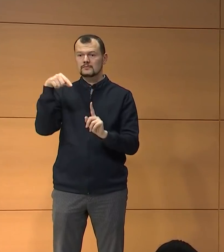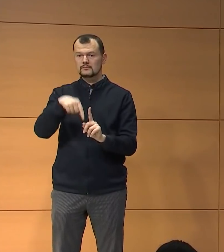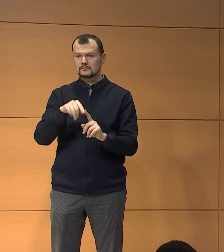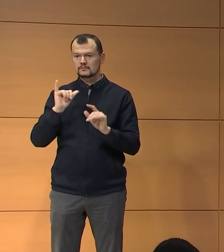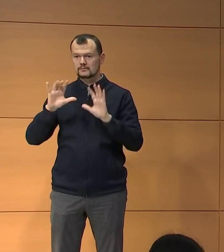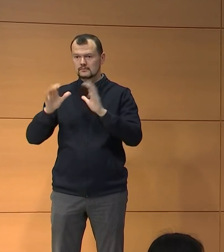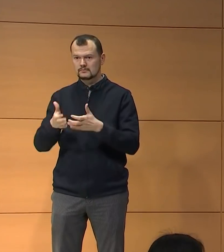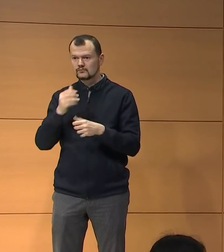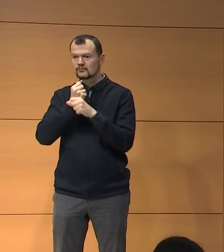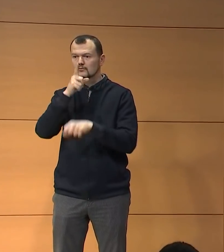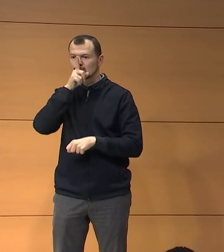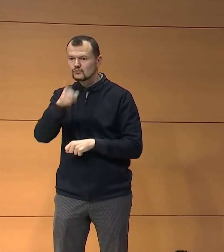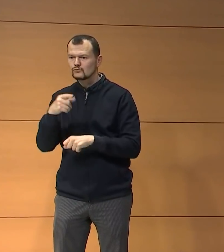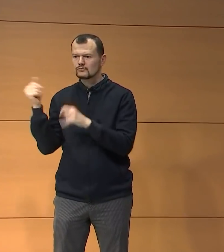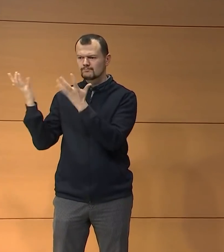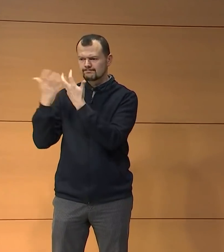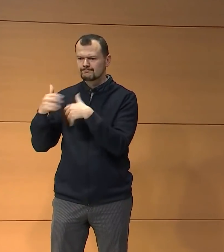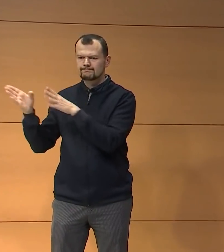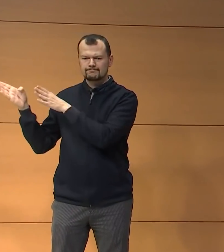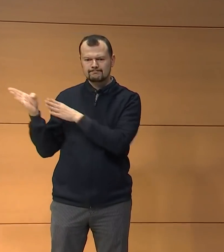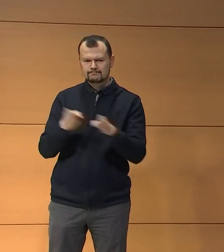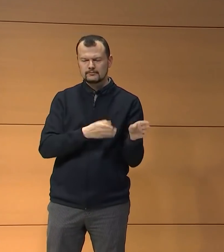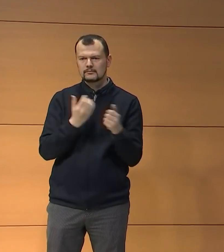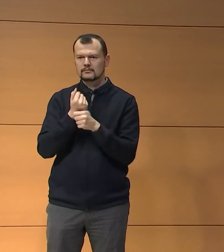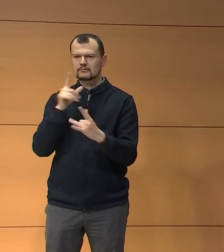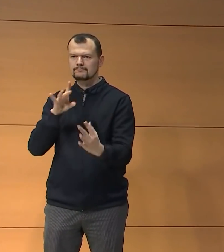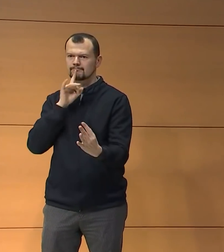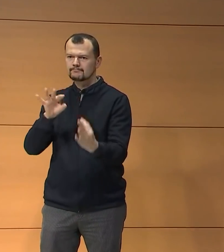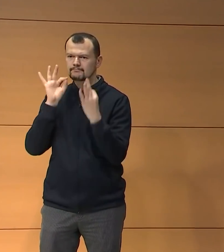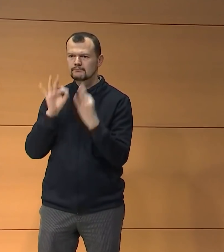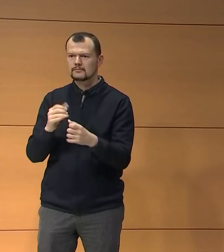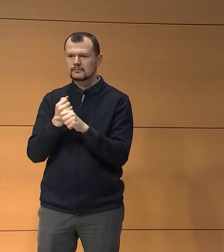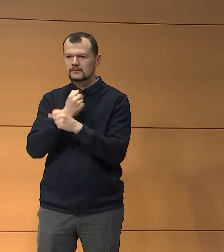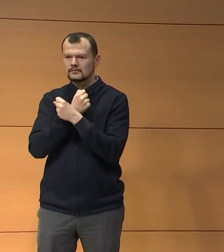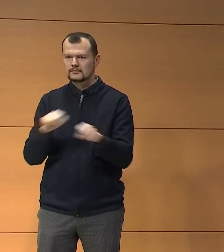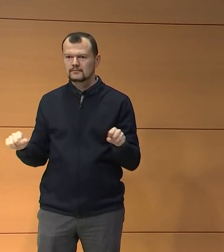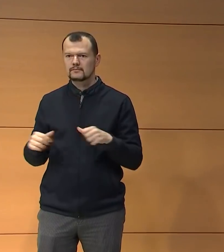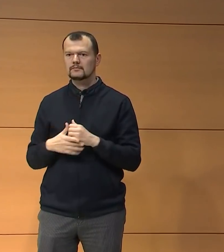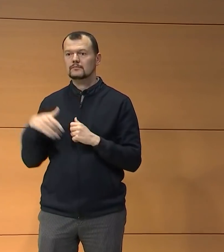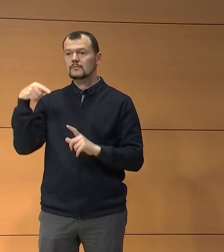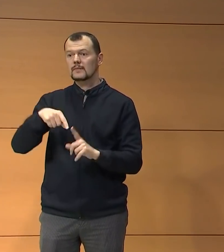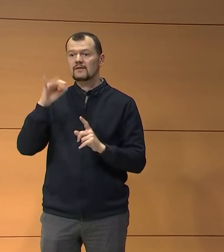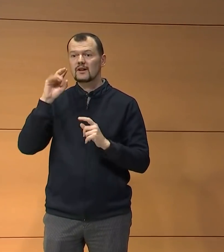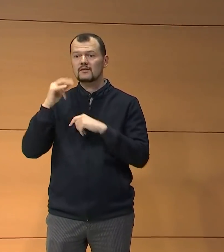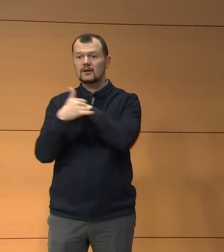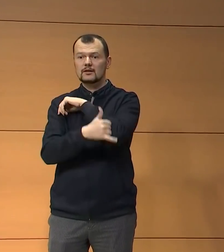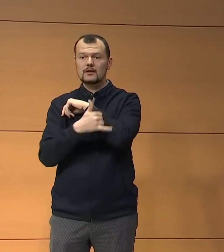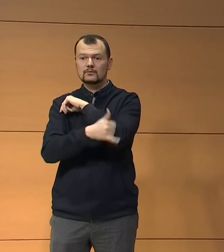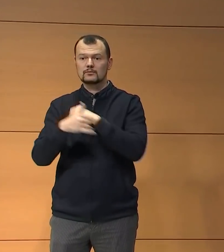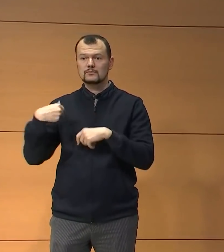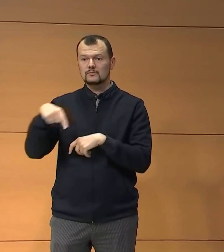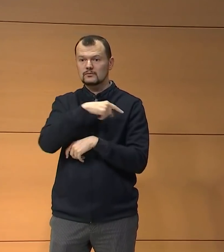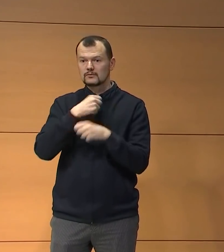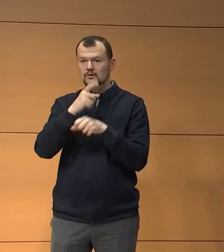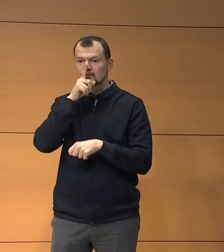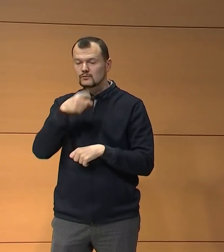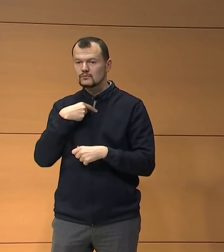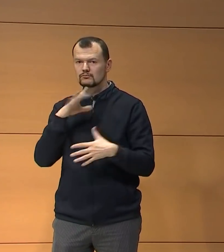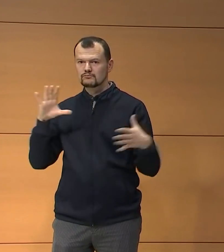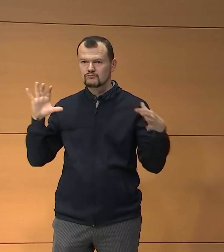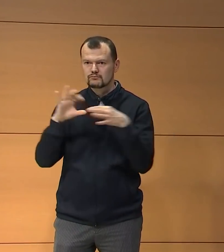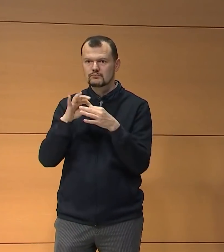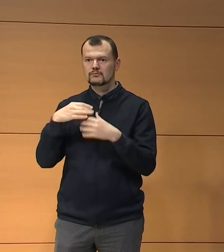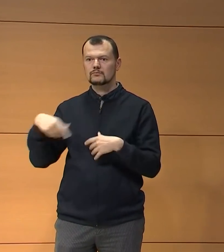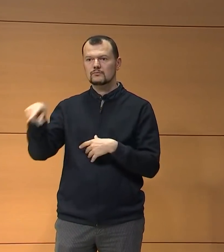out essential functions and services. However, Fairfax County leadership is working to phase in additional